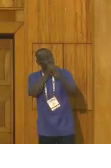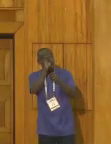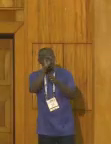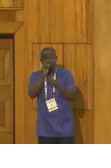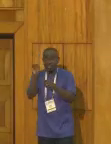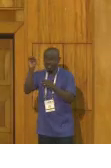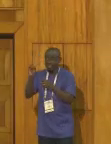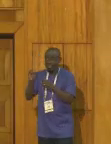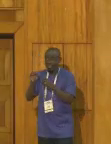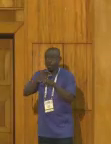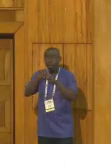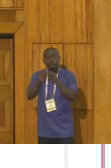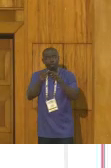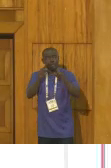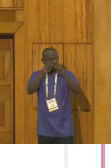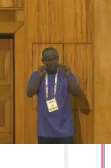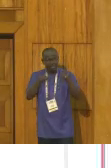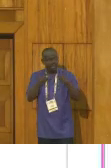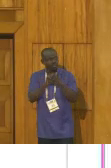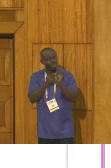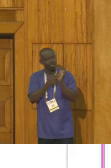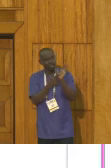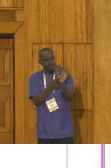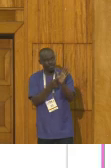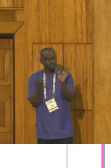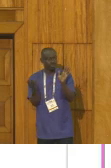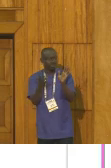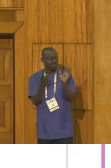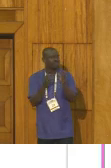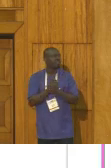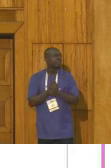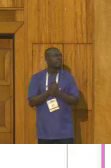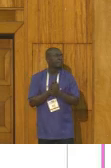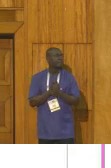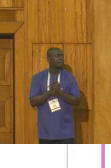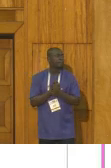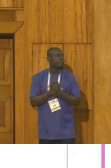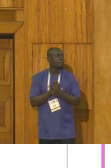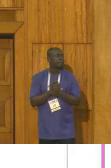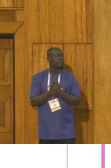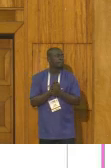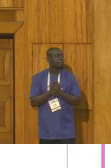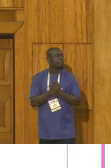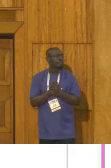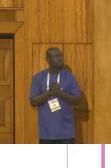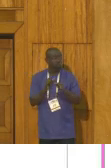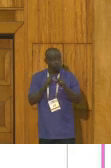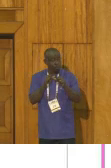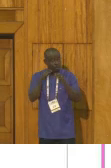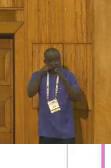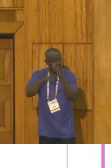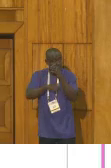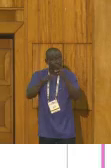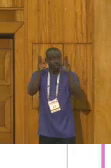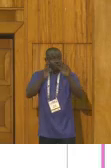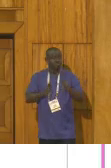of the table, the descriptive table that I just showed in the previous slide. And then when we go deeper into our